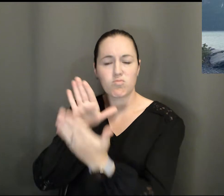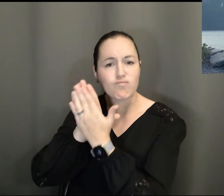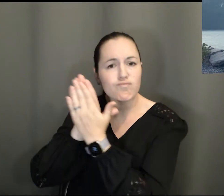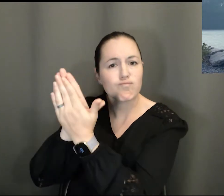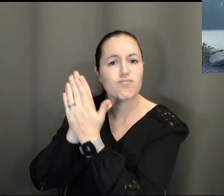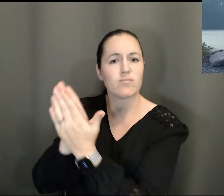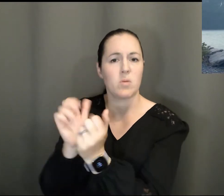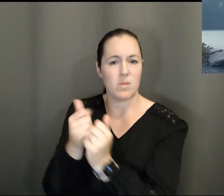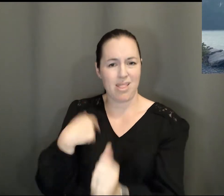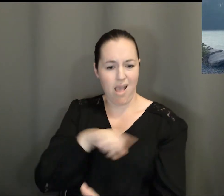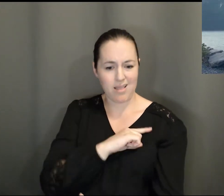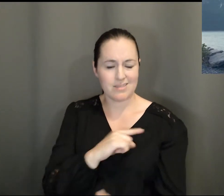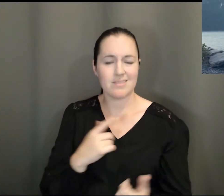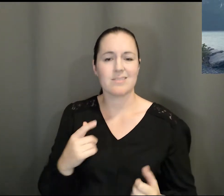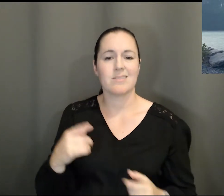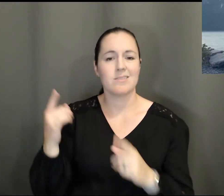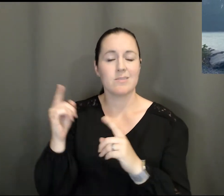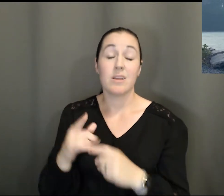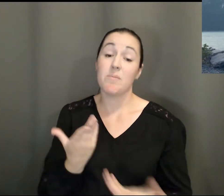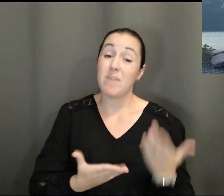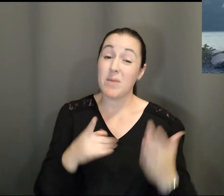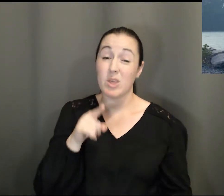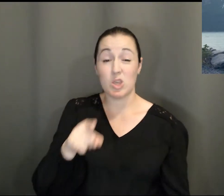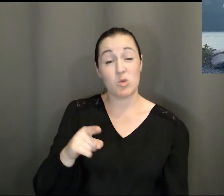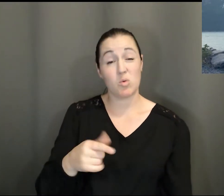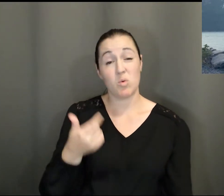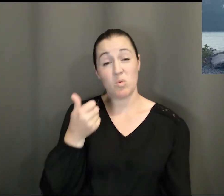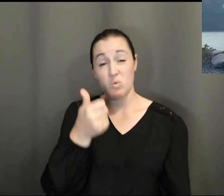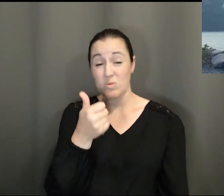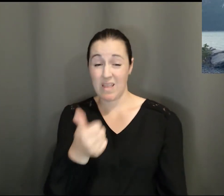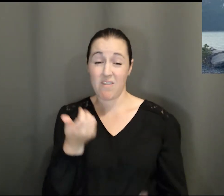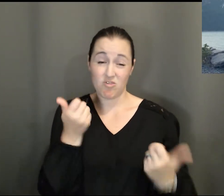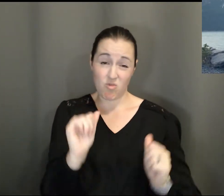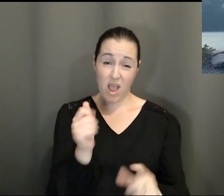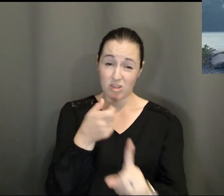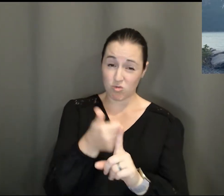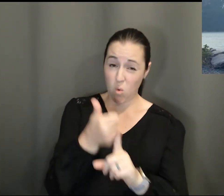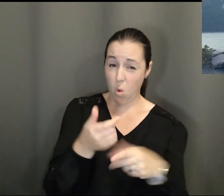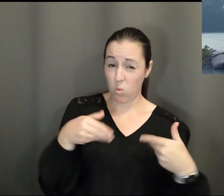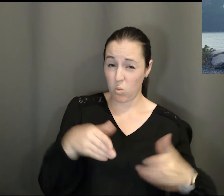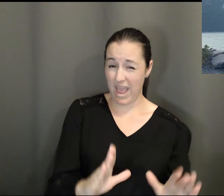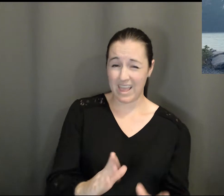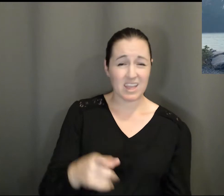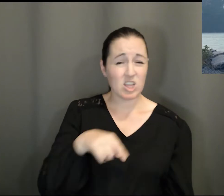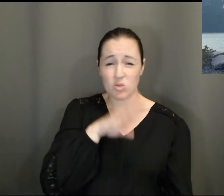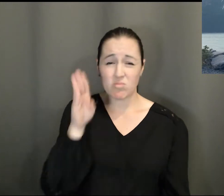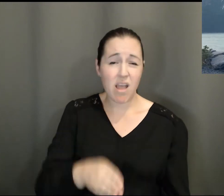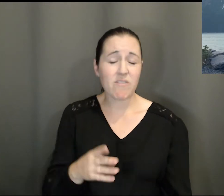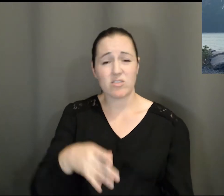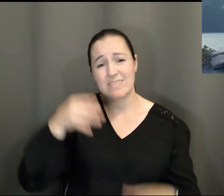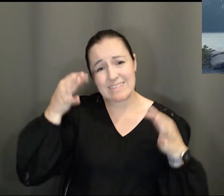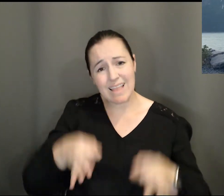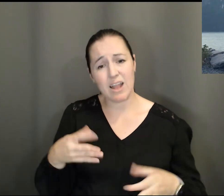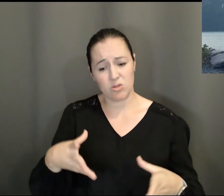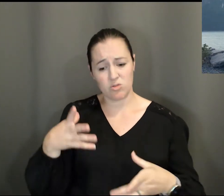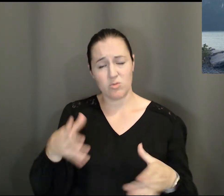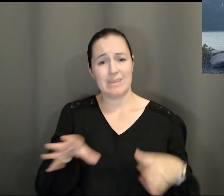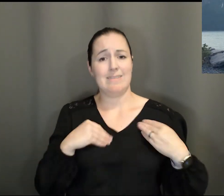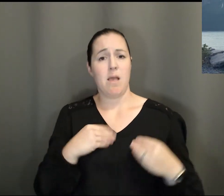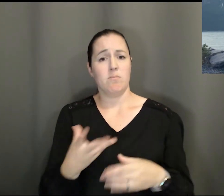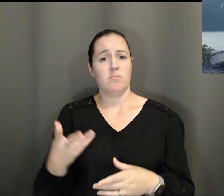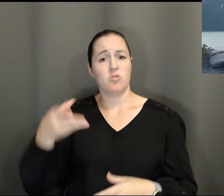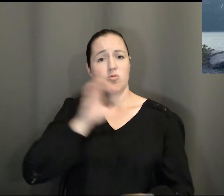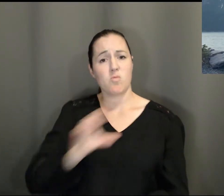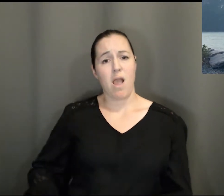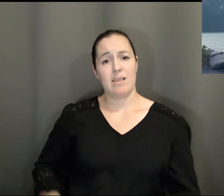had a time of doing it on your own and going your own way. And you've never made the choice to accept Christ into your life. But you